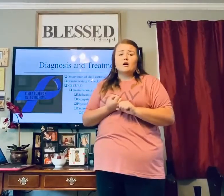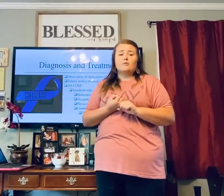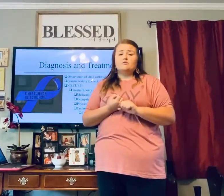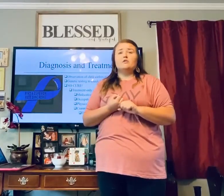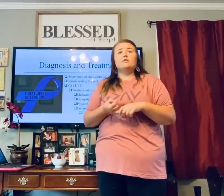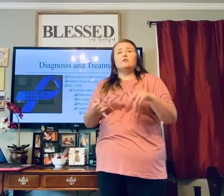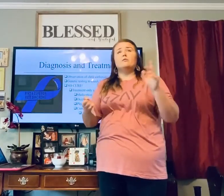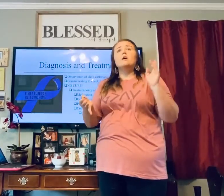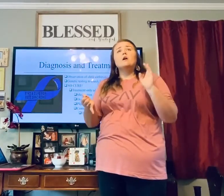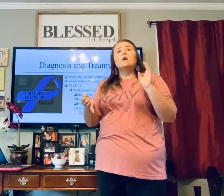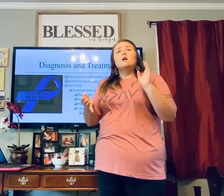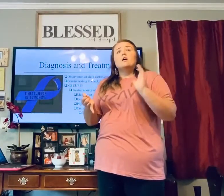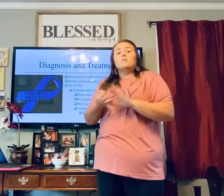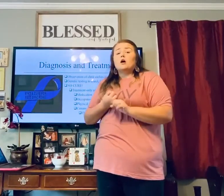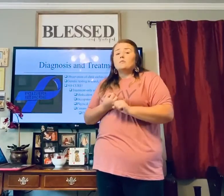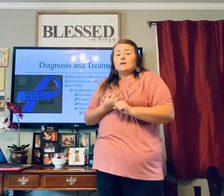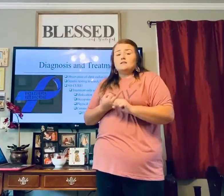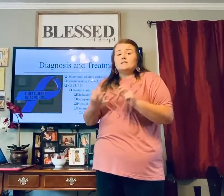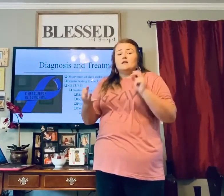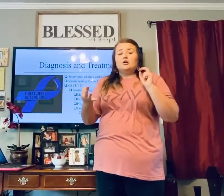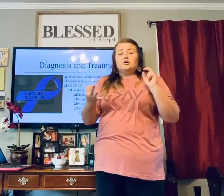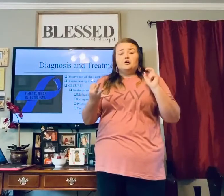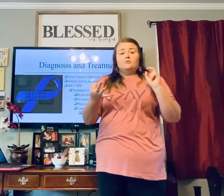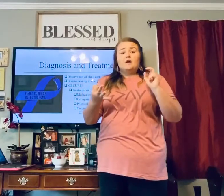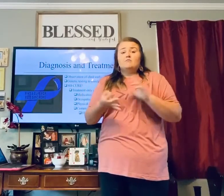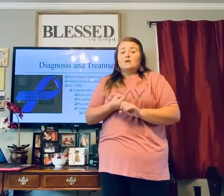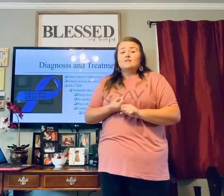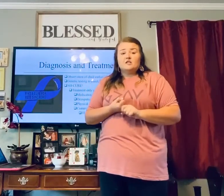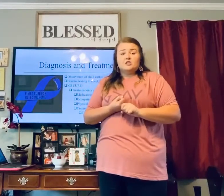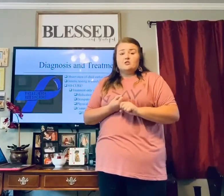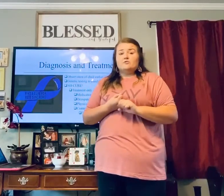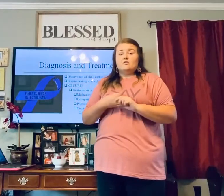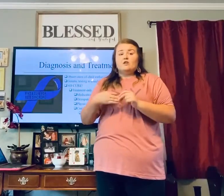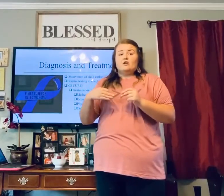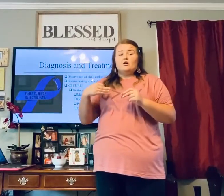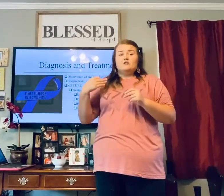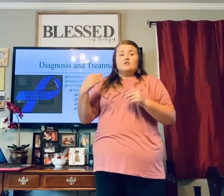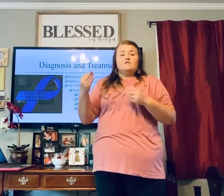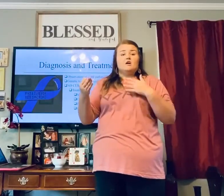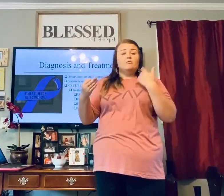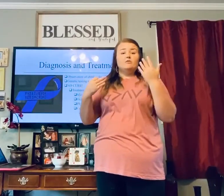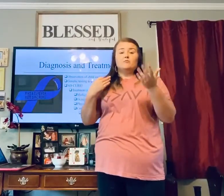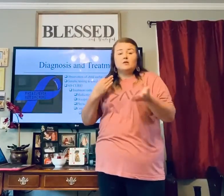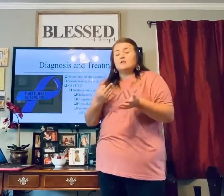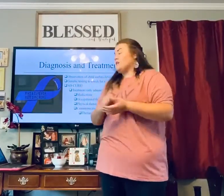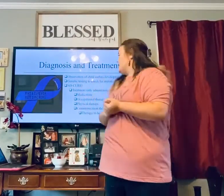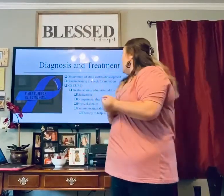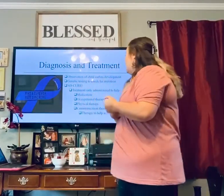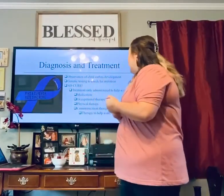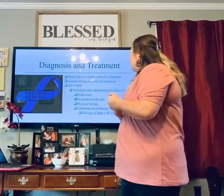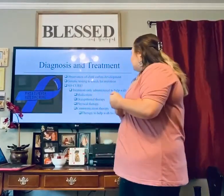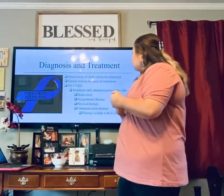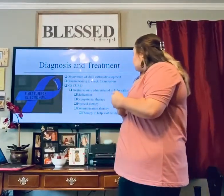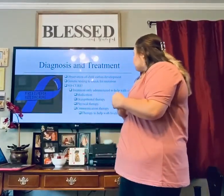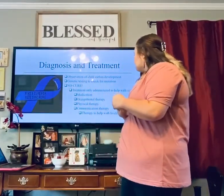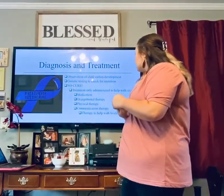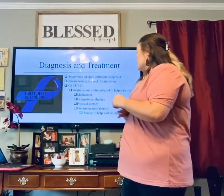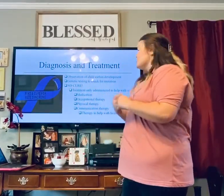problems, so they're on heart medicine. They have breathing issues, so they're on stuff to help with them breathing. So there's a